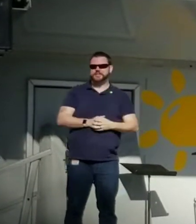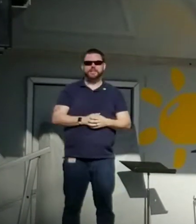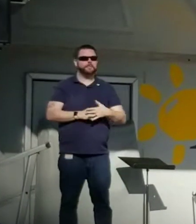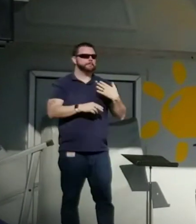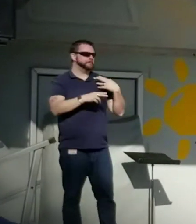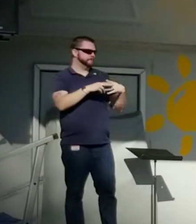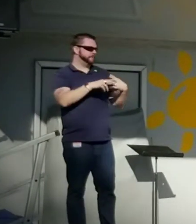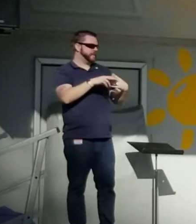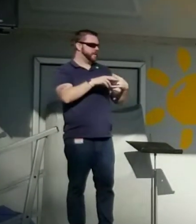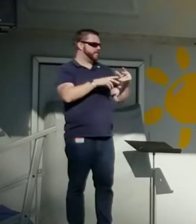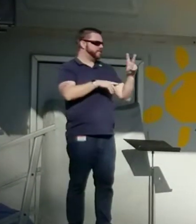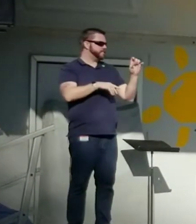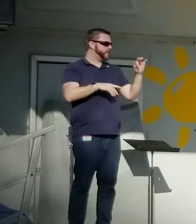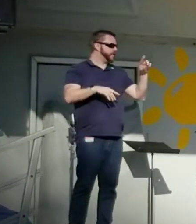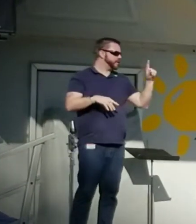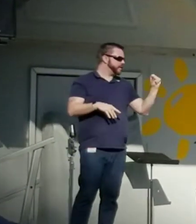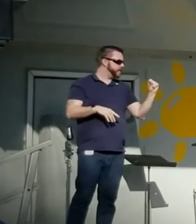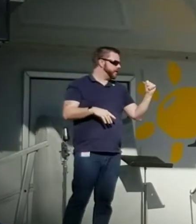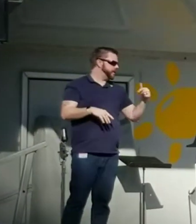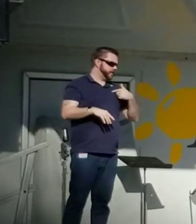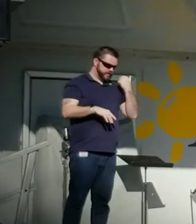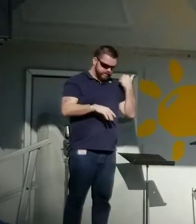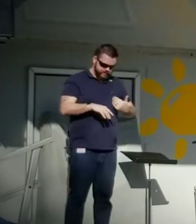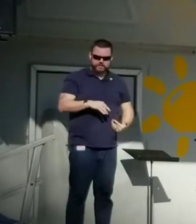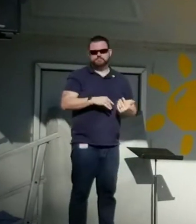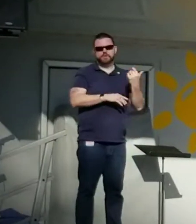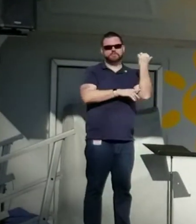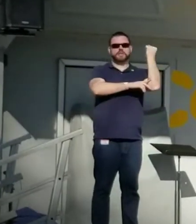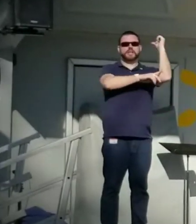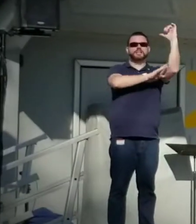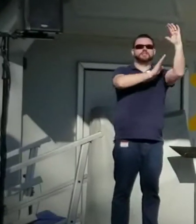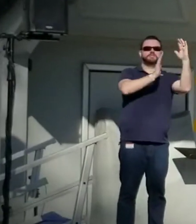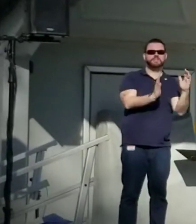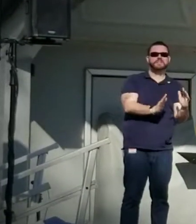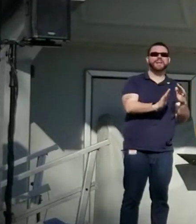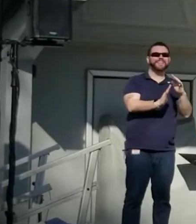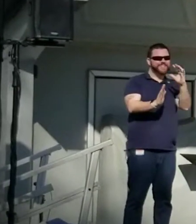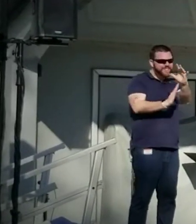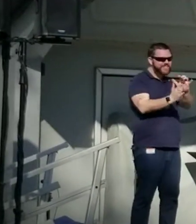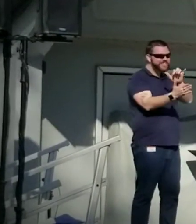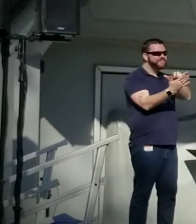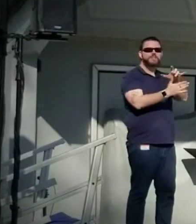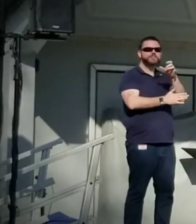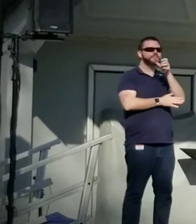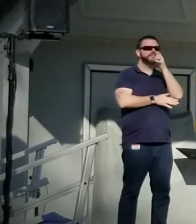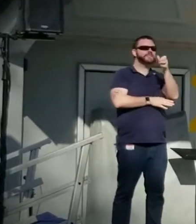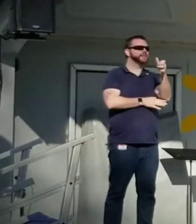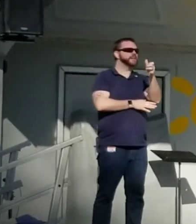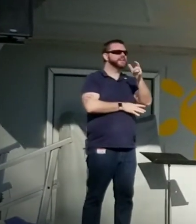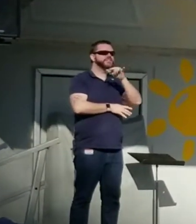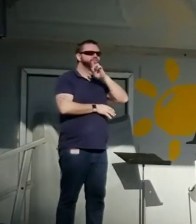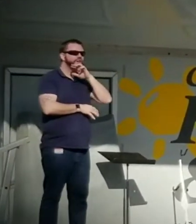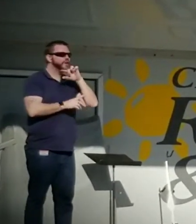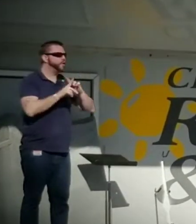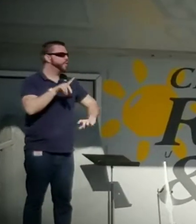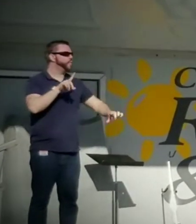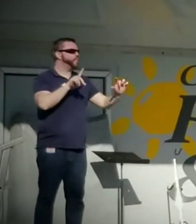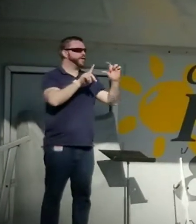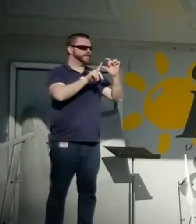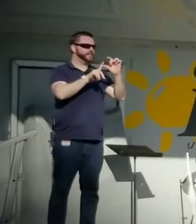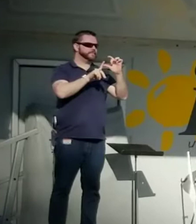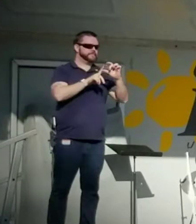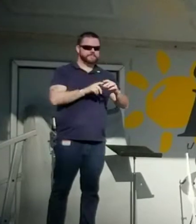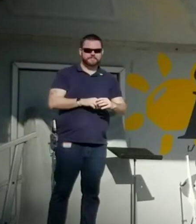My name is Verda, and I am an activist, and that is not a dirty word.